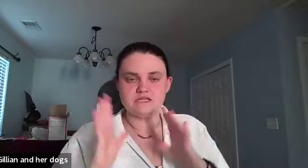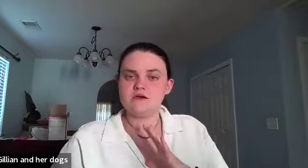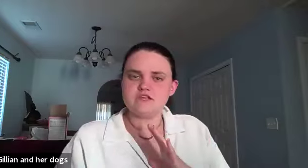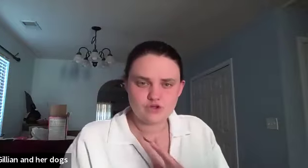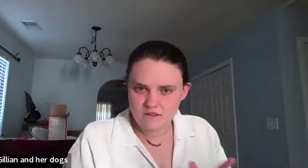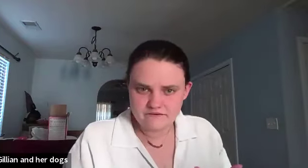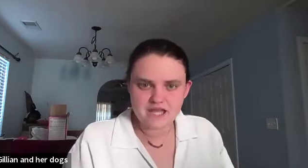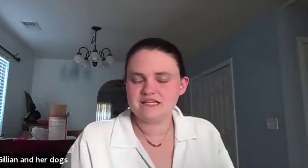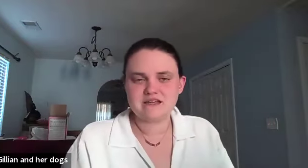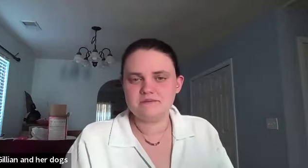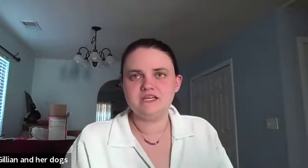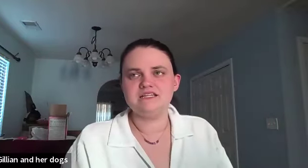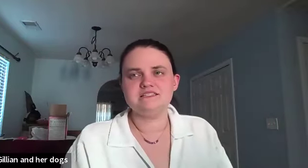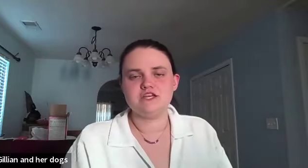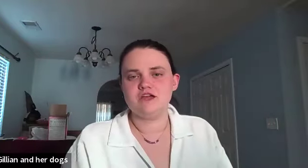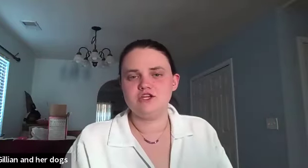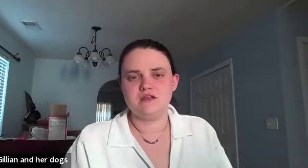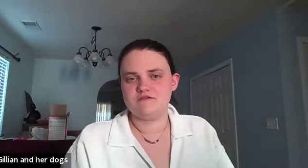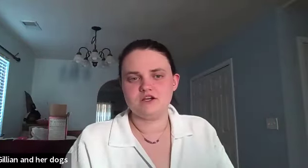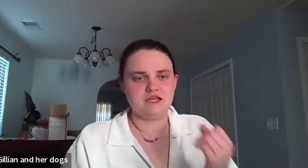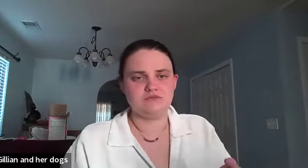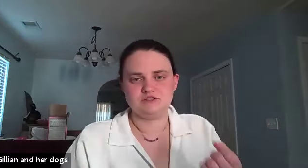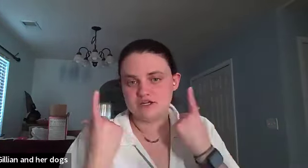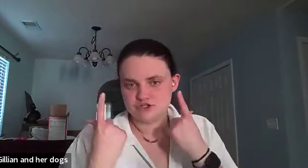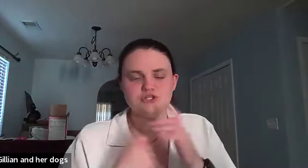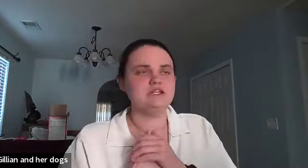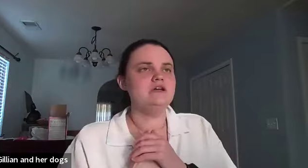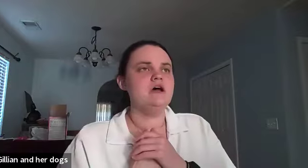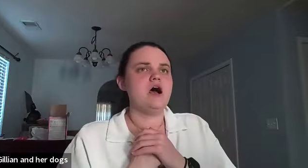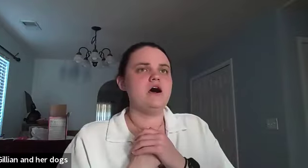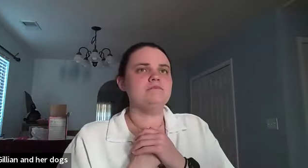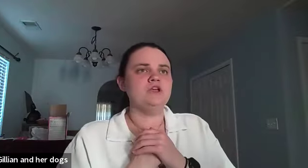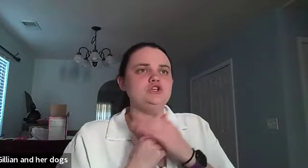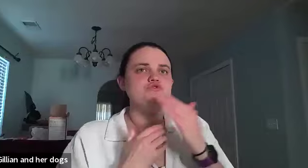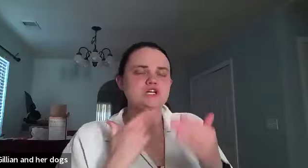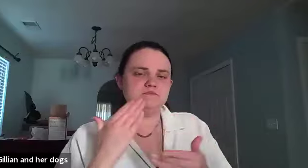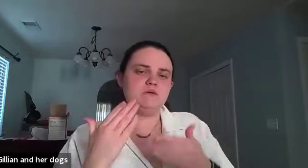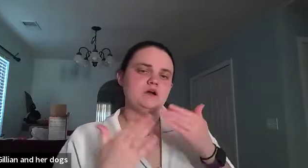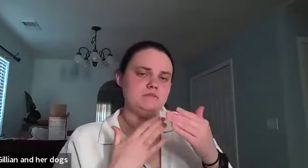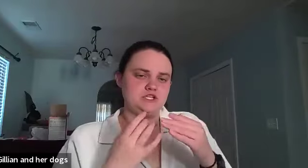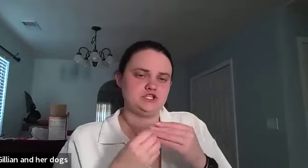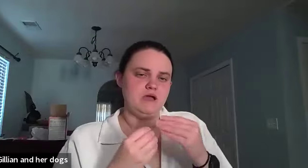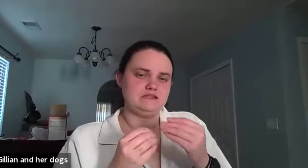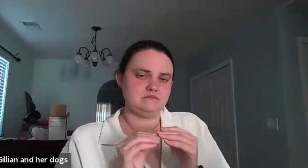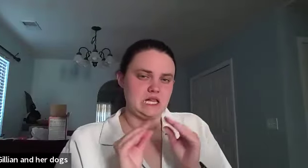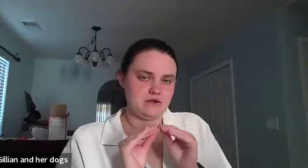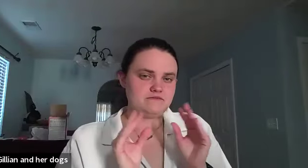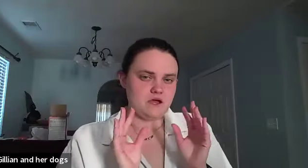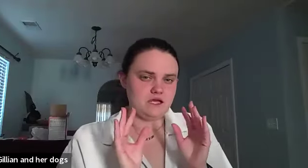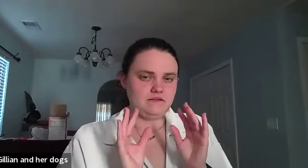face, that's totally fine. That's not meaning to say that you're never going to be able to be understood. You just may want to make sure you add some clarifying